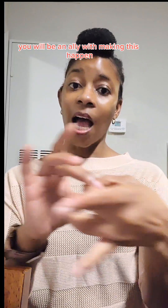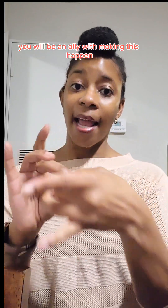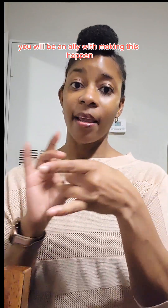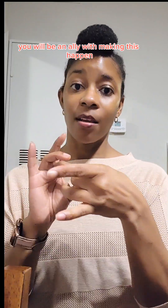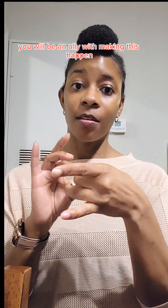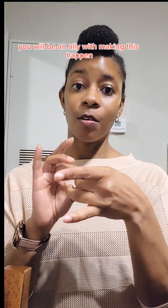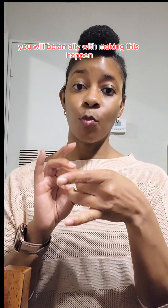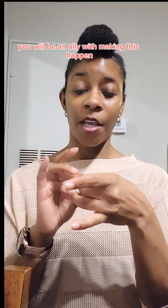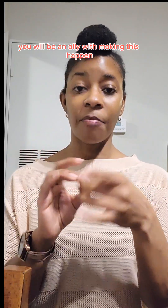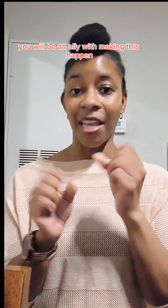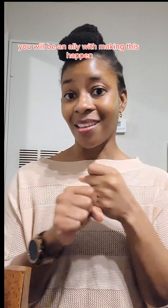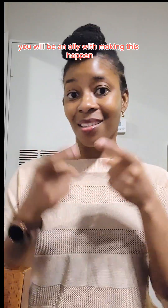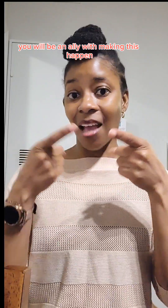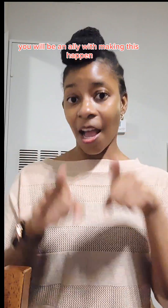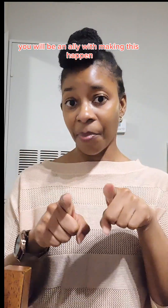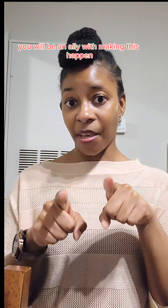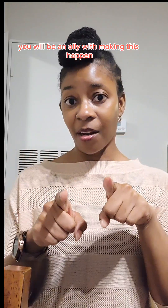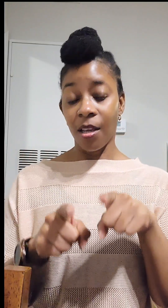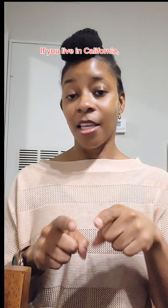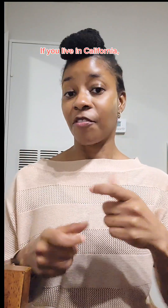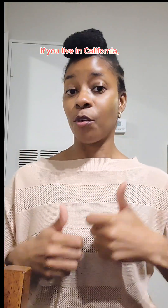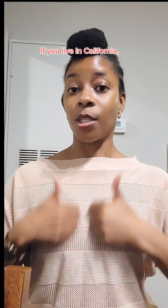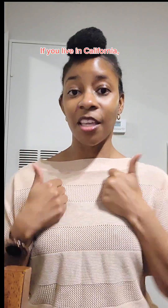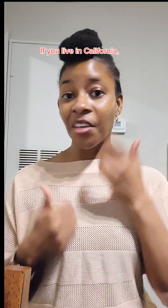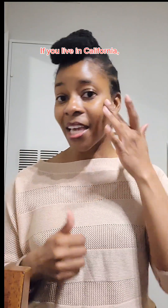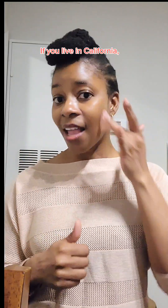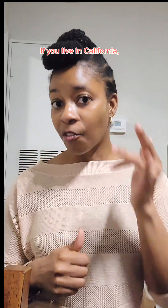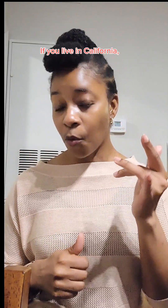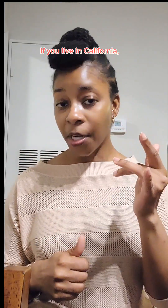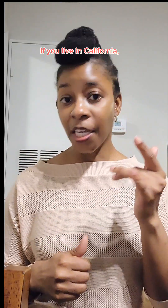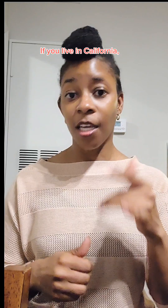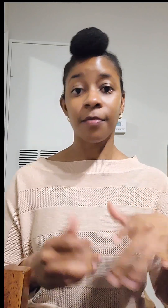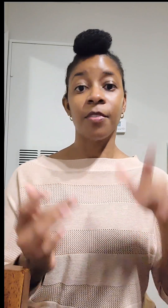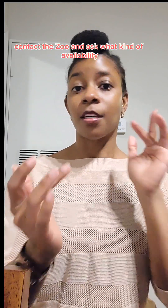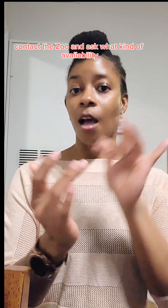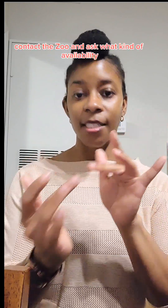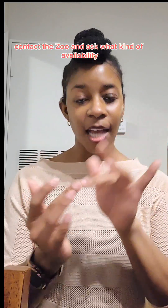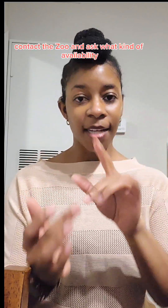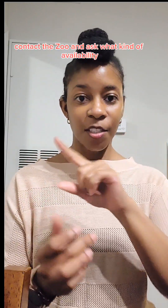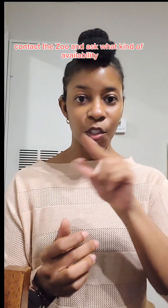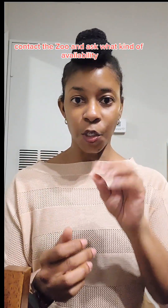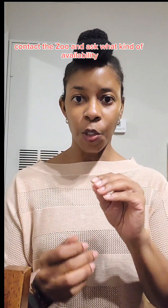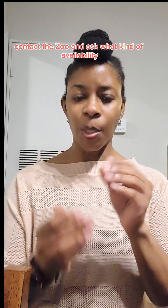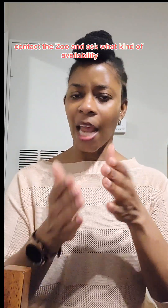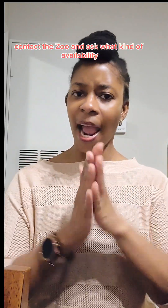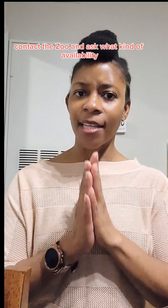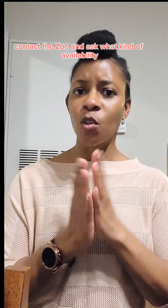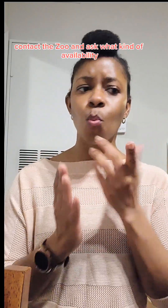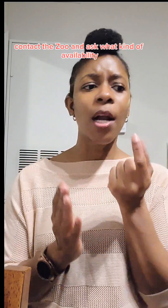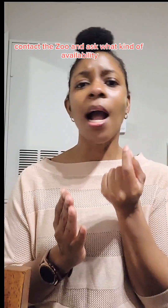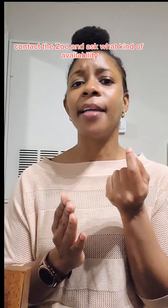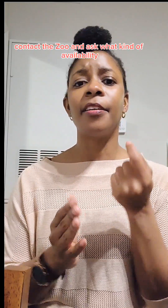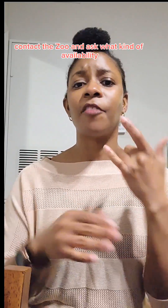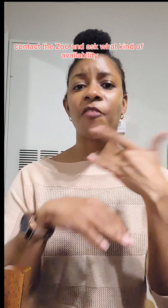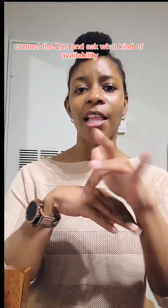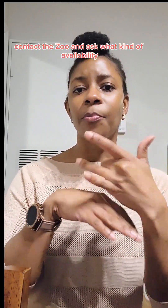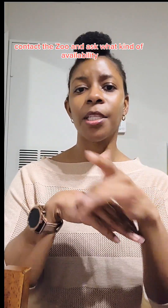ally with making this happen. If you live in California, contact the zoo and ask what kind of